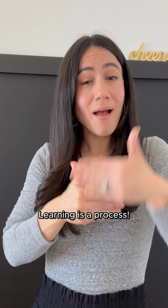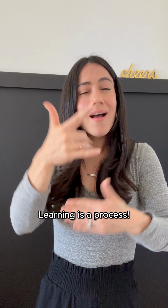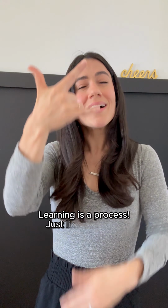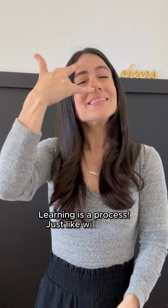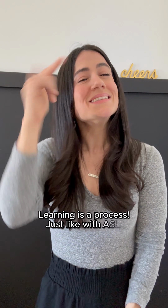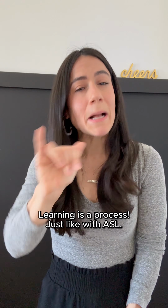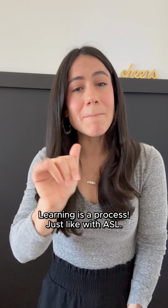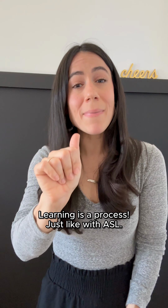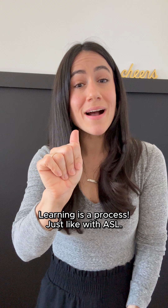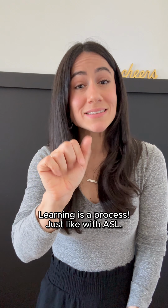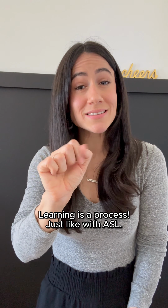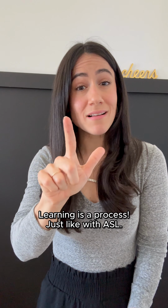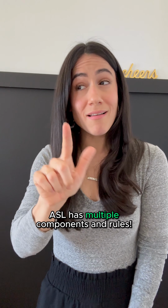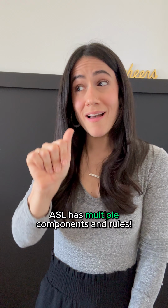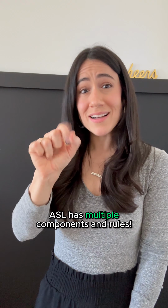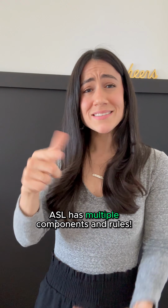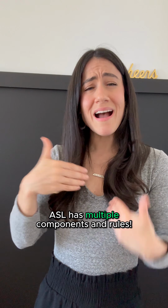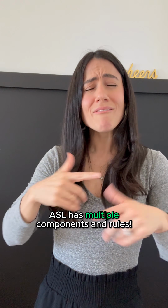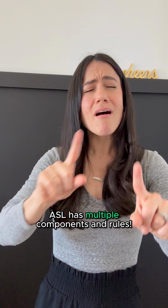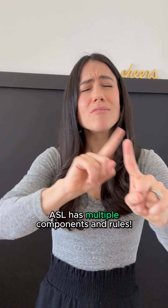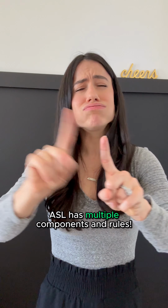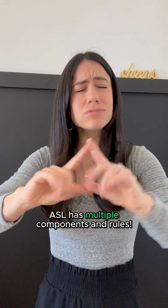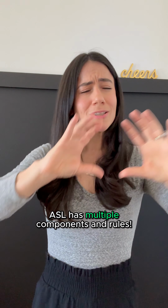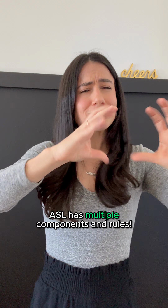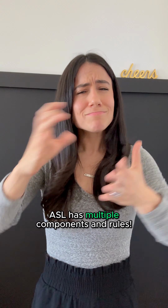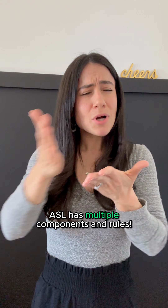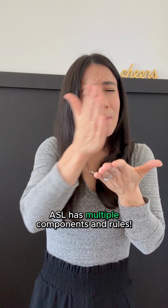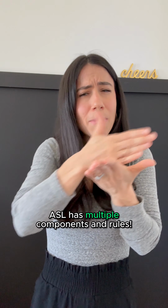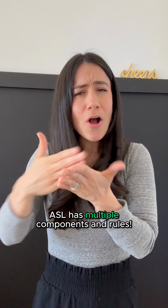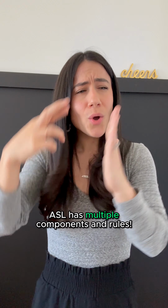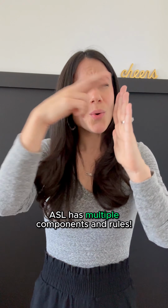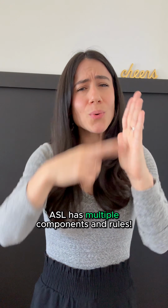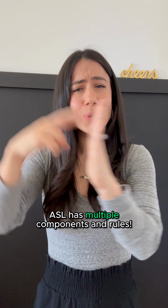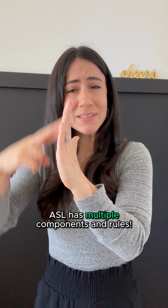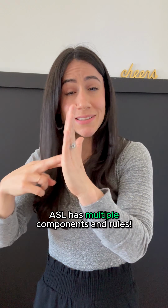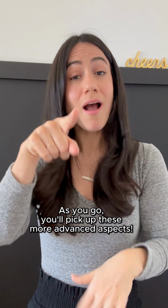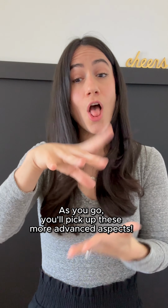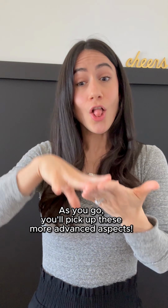process, just like with ASL. ASL has multiple components and rules. As